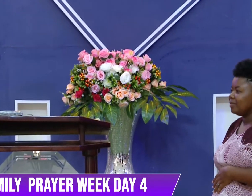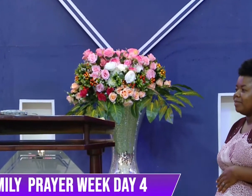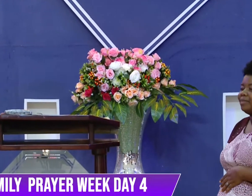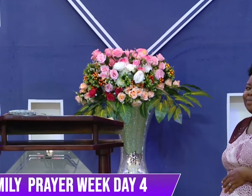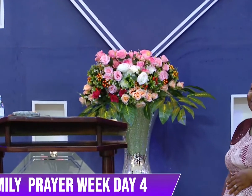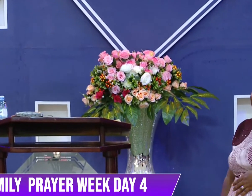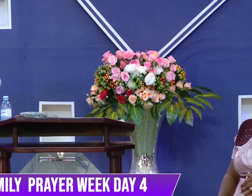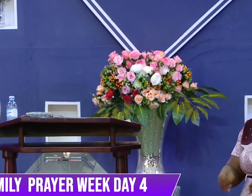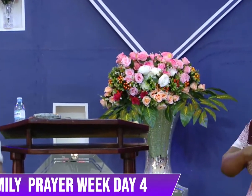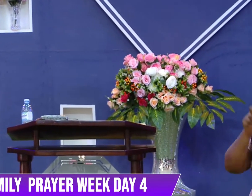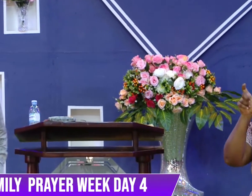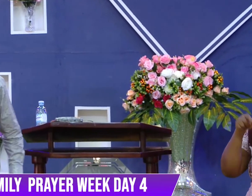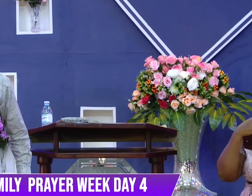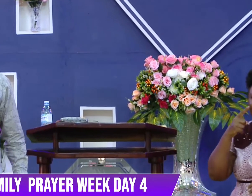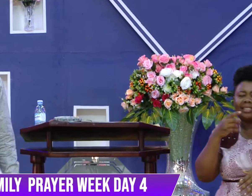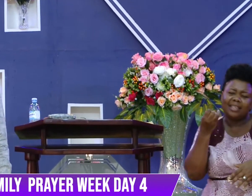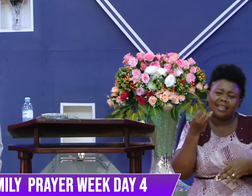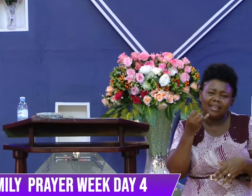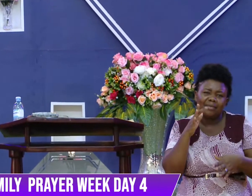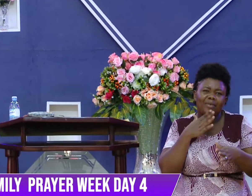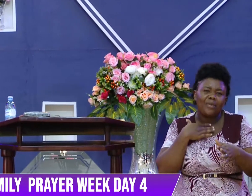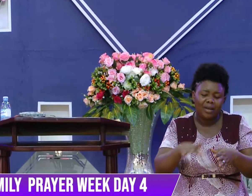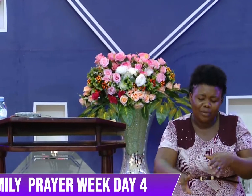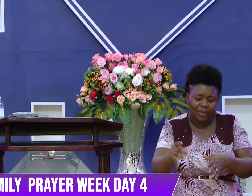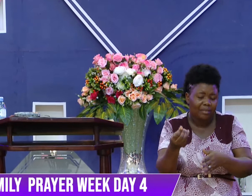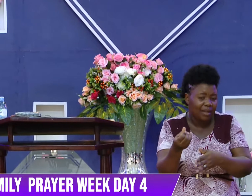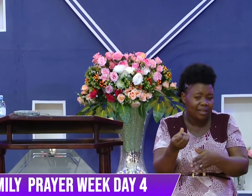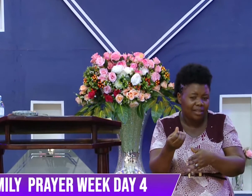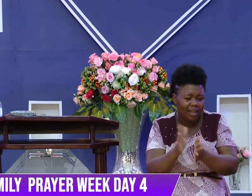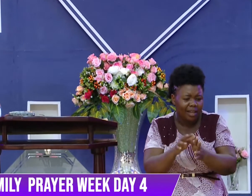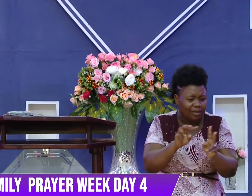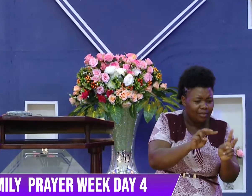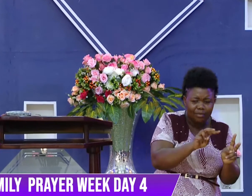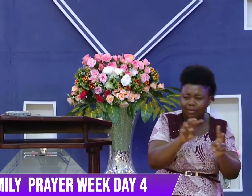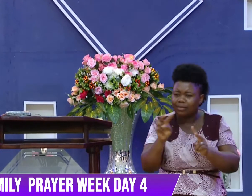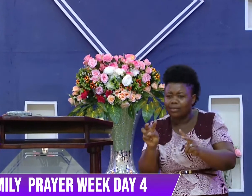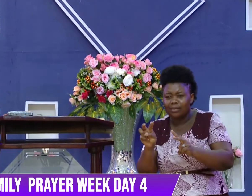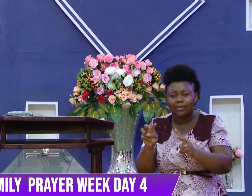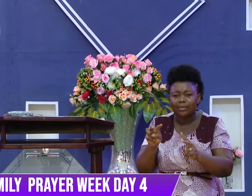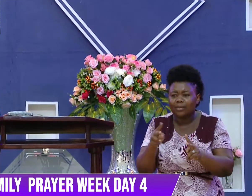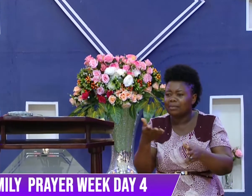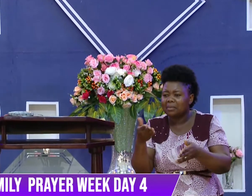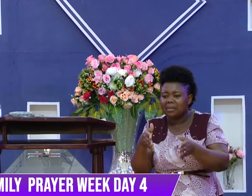money. One person said that if you want to pick money,